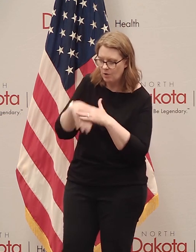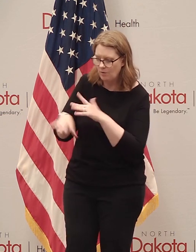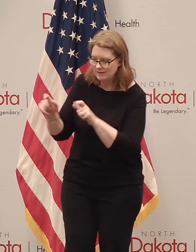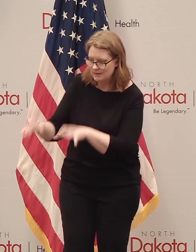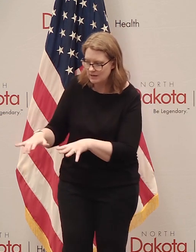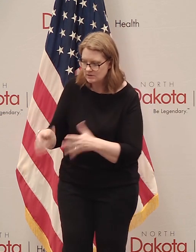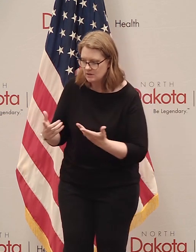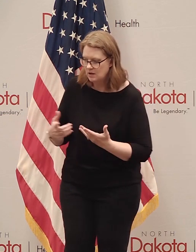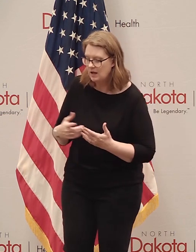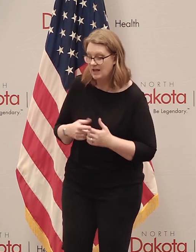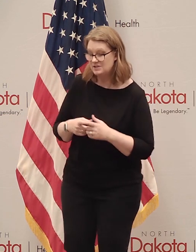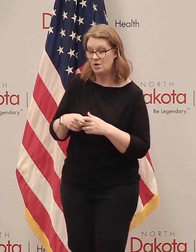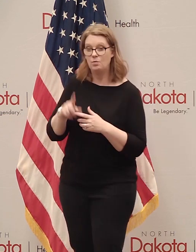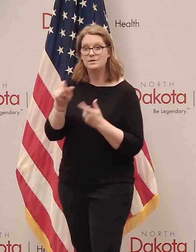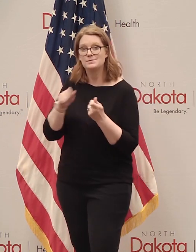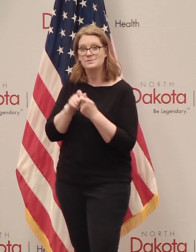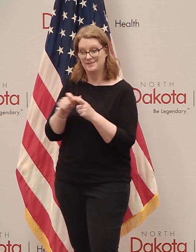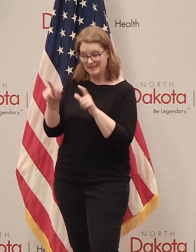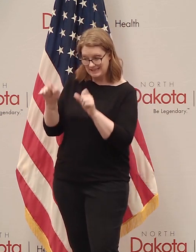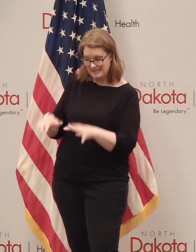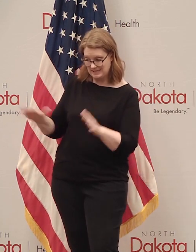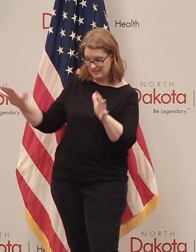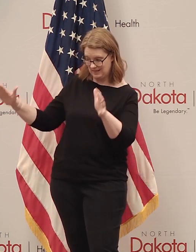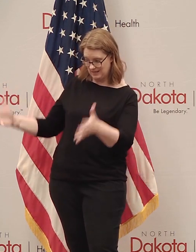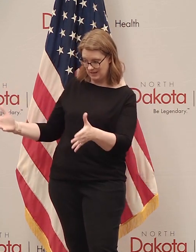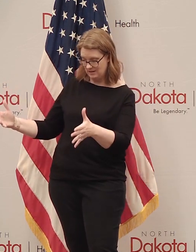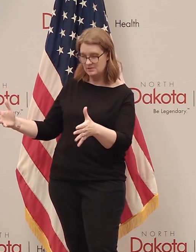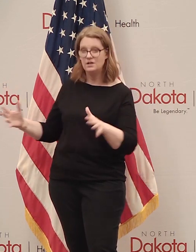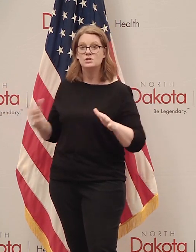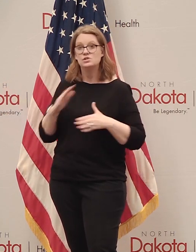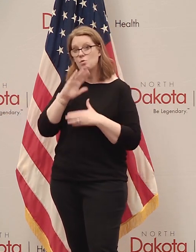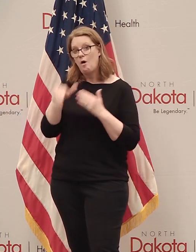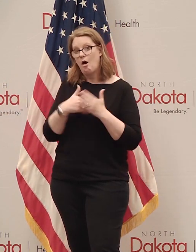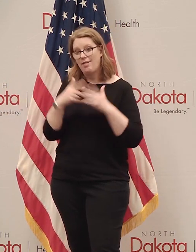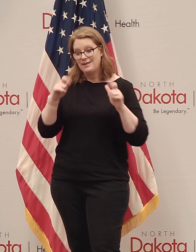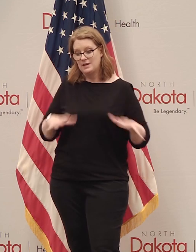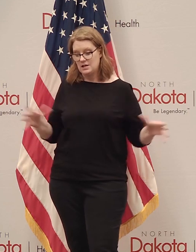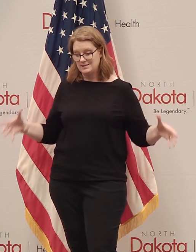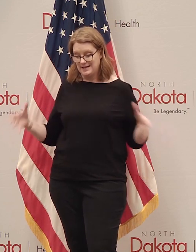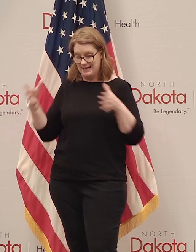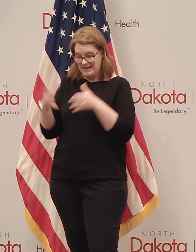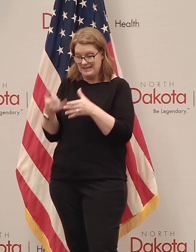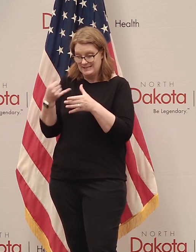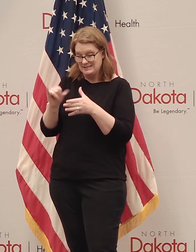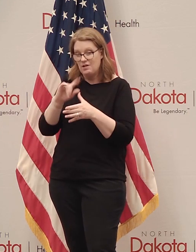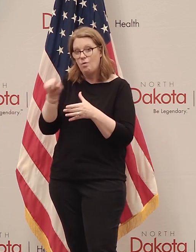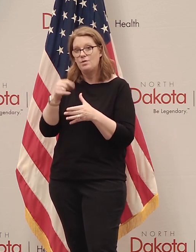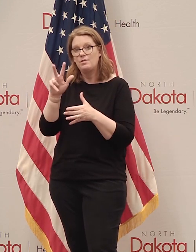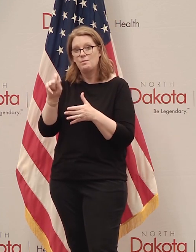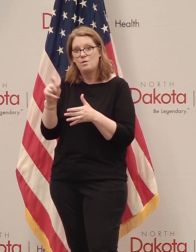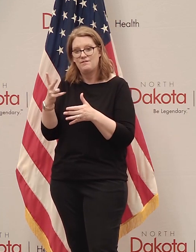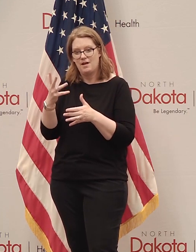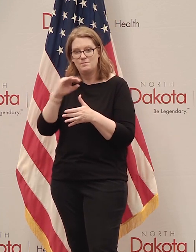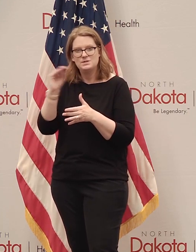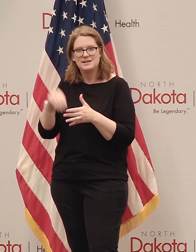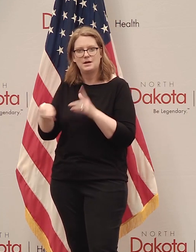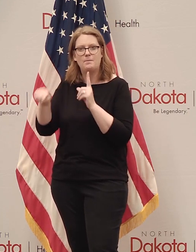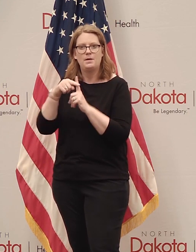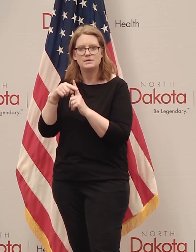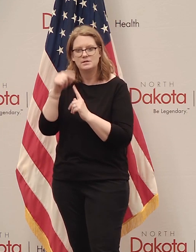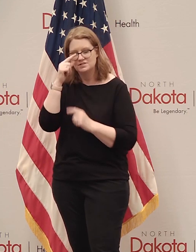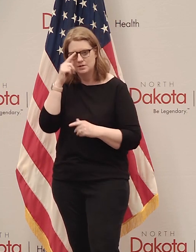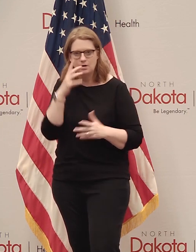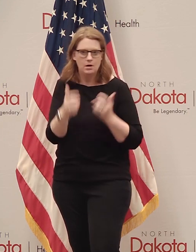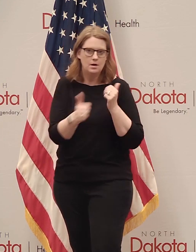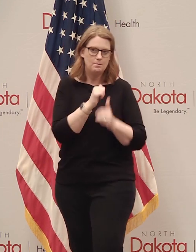the people coming back positive, you got to feel great about that, because I feel good about our numbers in a percentage-wise. I also feel good that we're, per